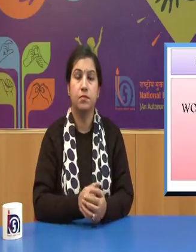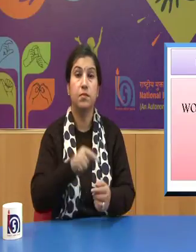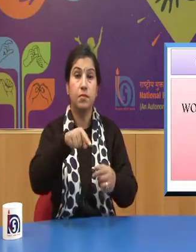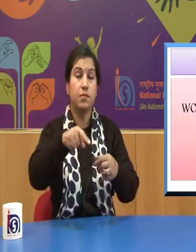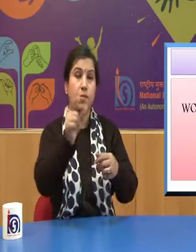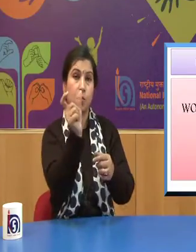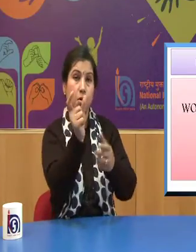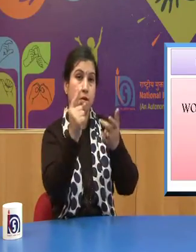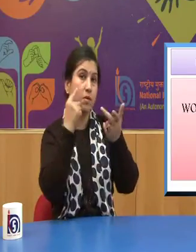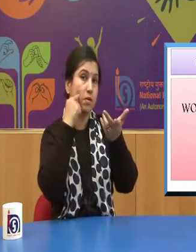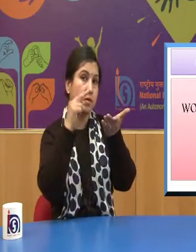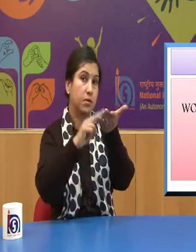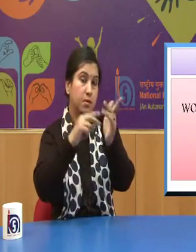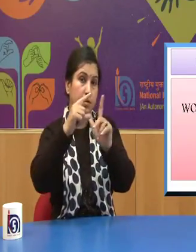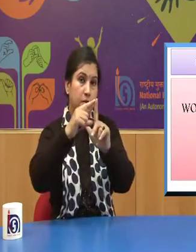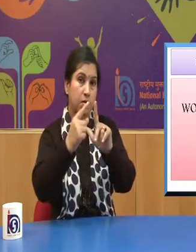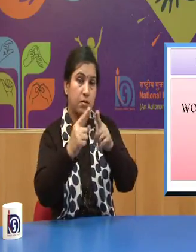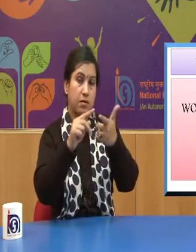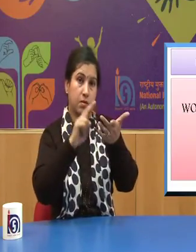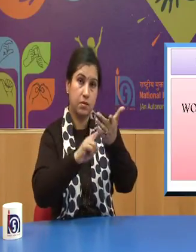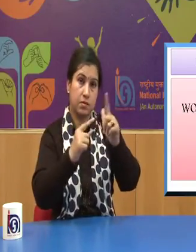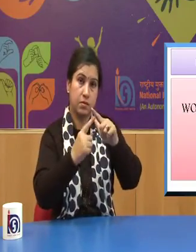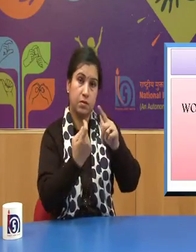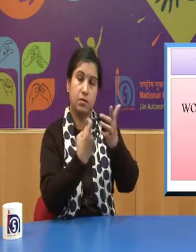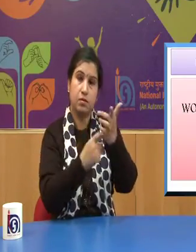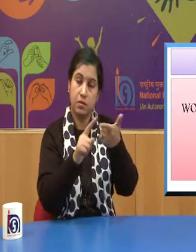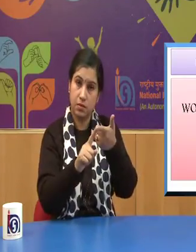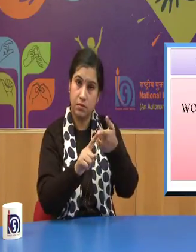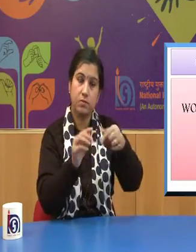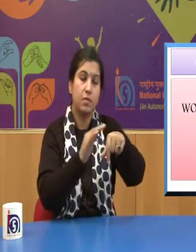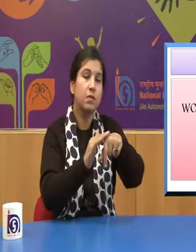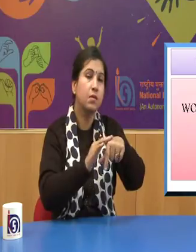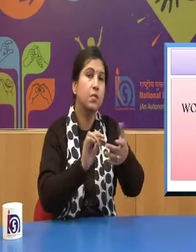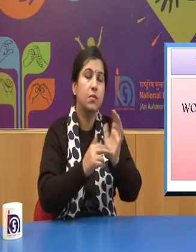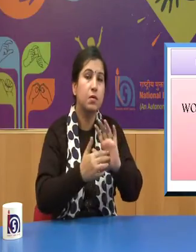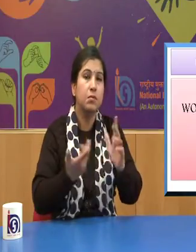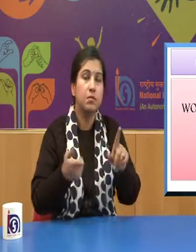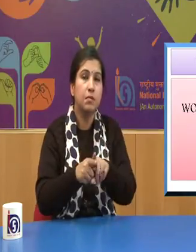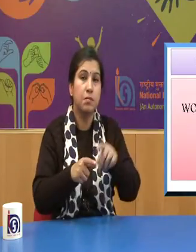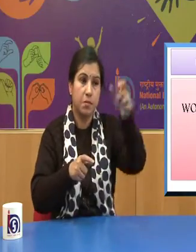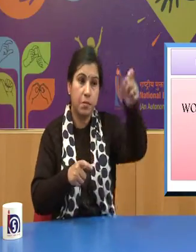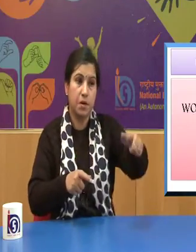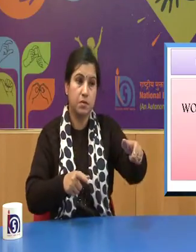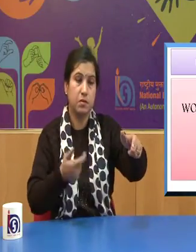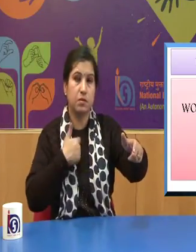An indentured laborer was a person who worked for